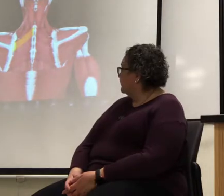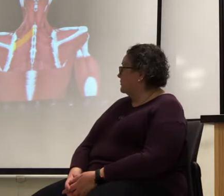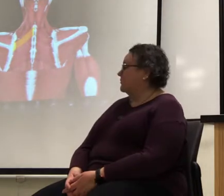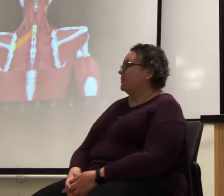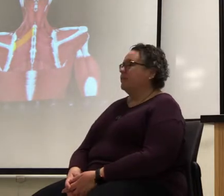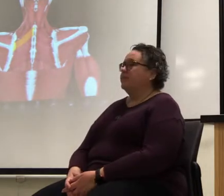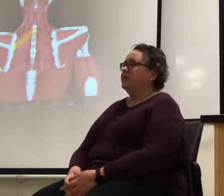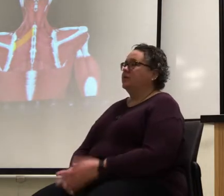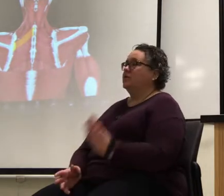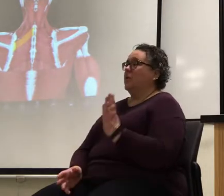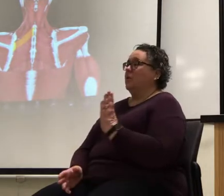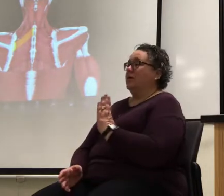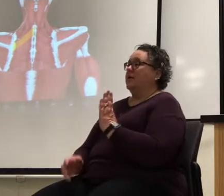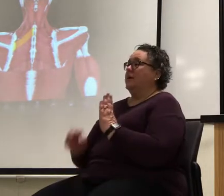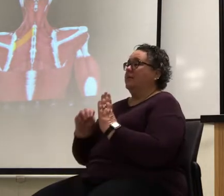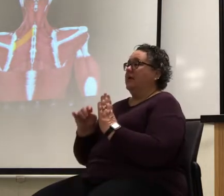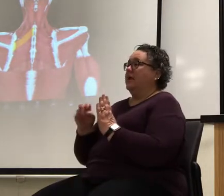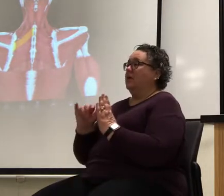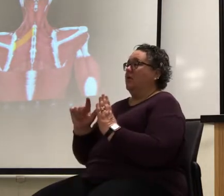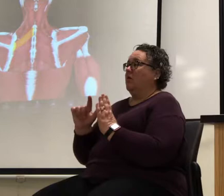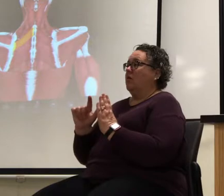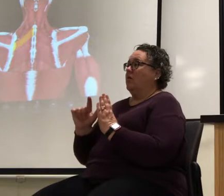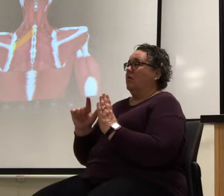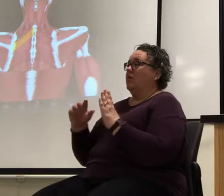border of